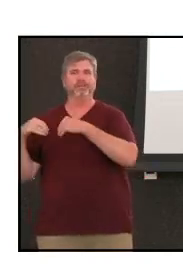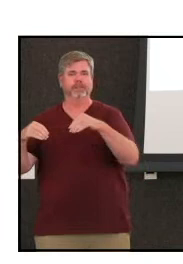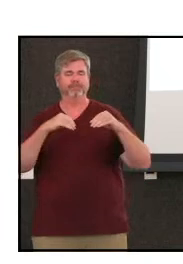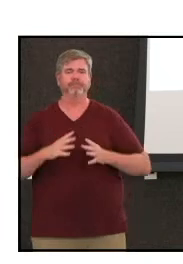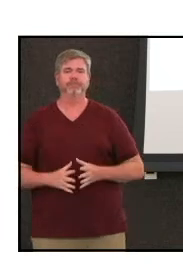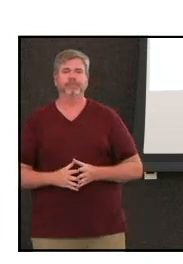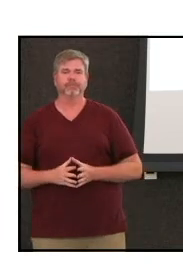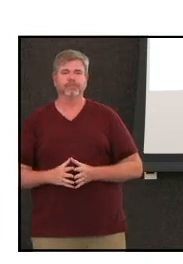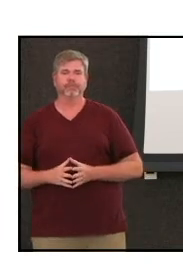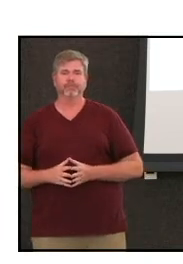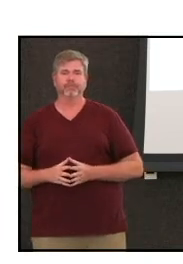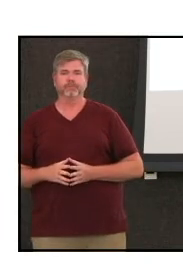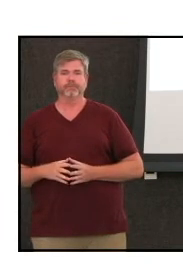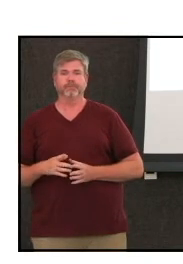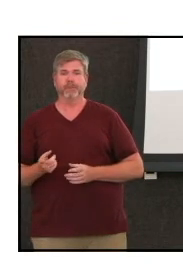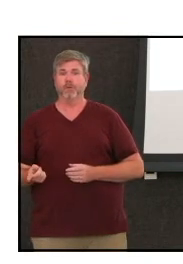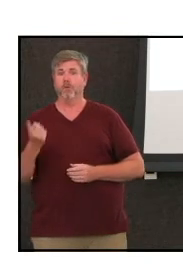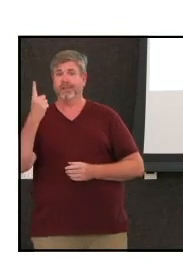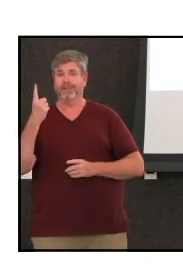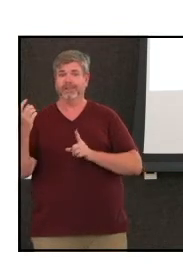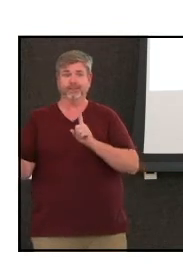actually happened most recently. Next slide.